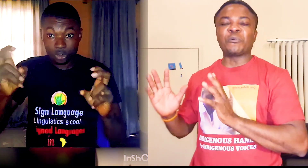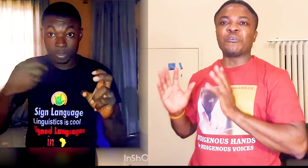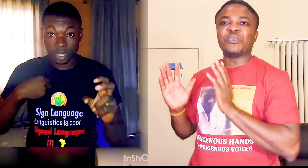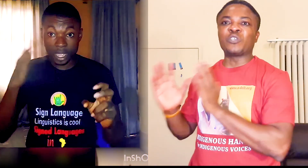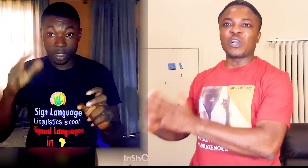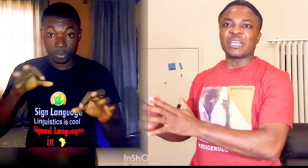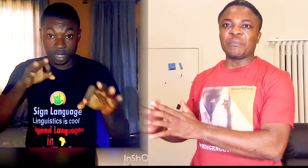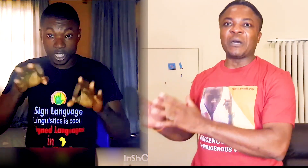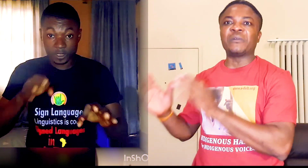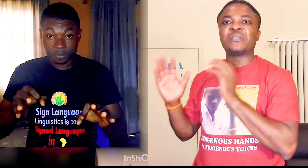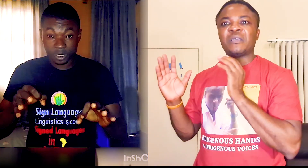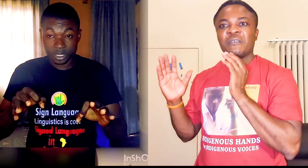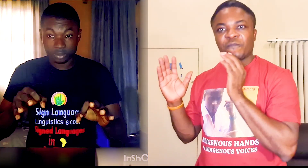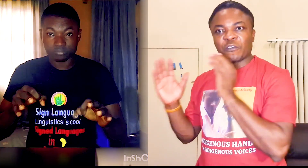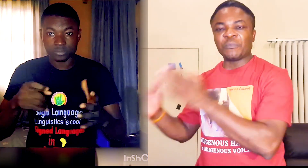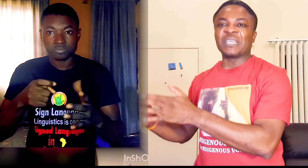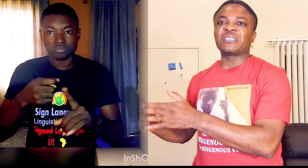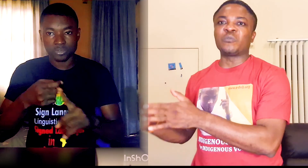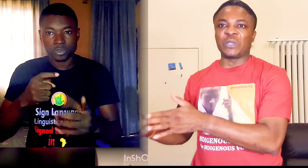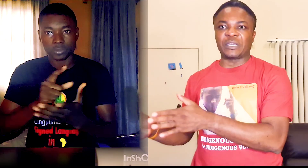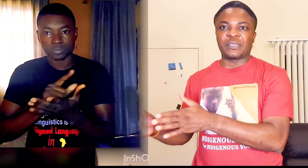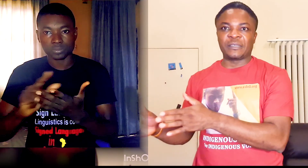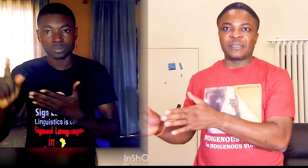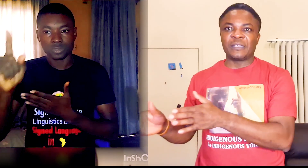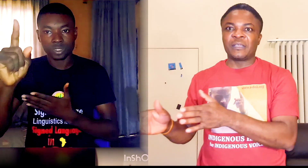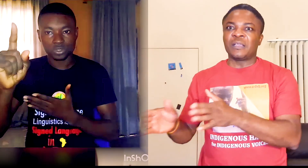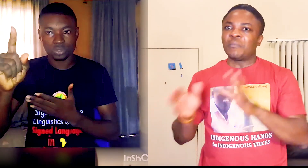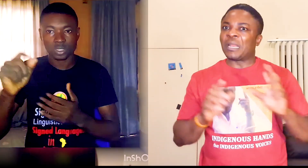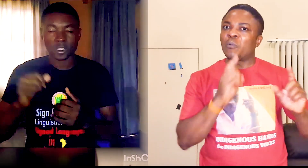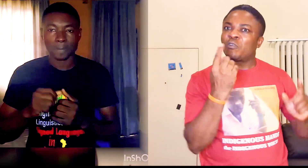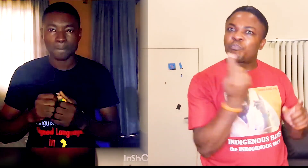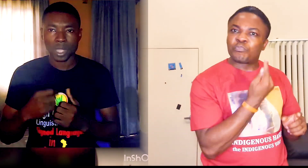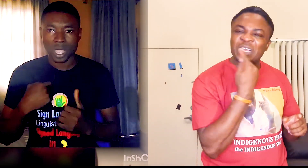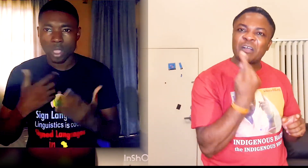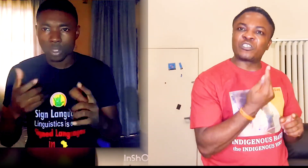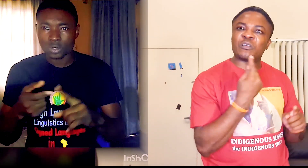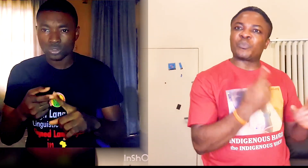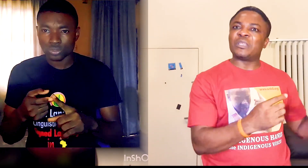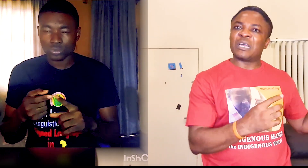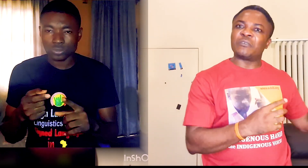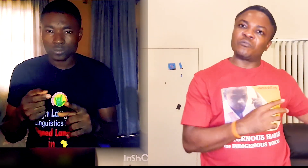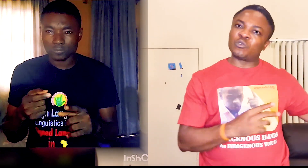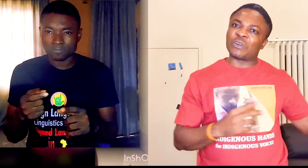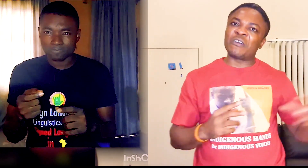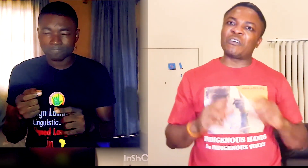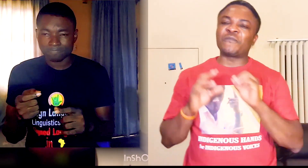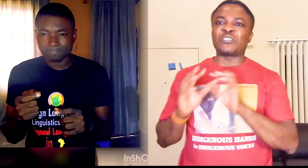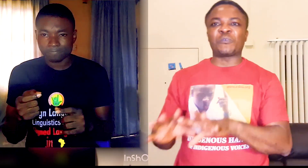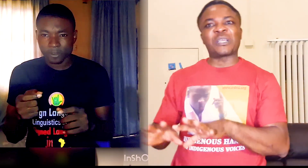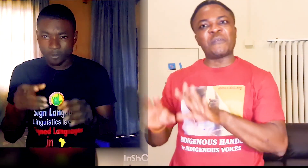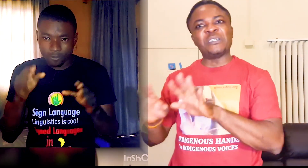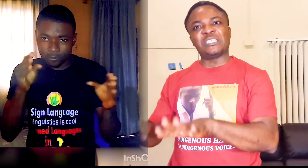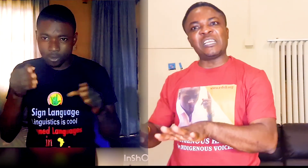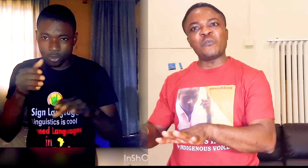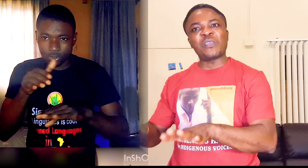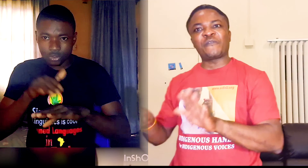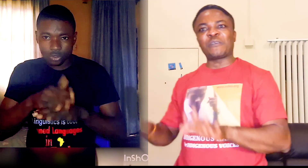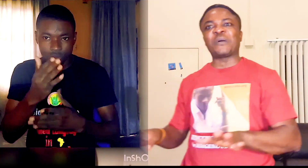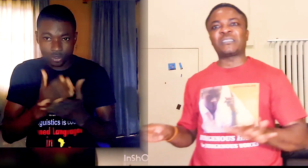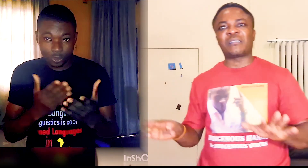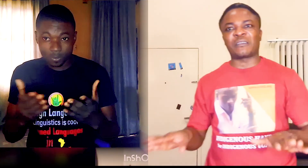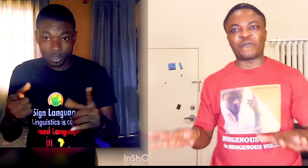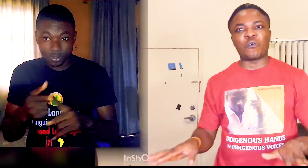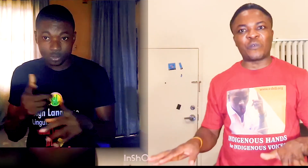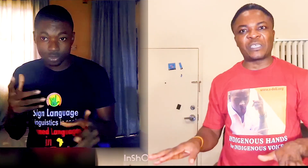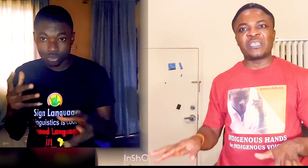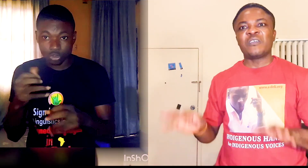topic I'm going to be talking about from next week. But I want to bring out something that to round off the topic I've been dealing with for the